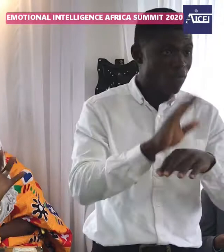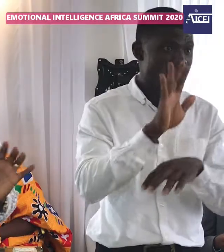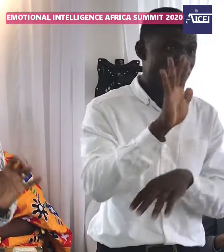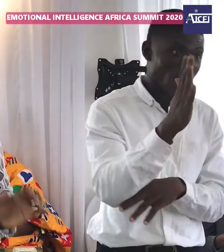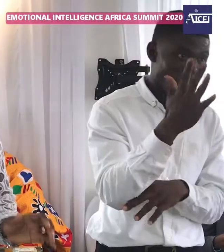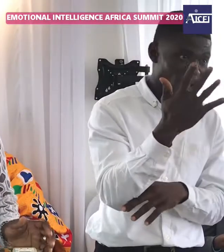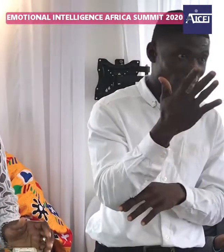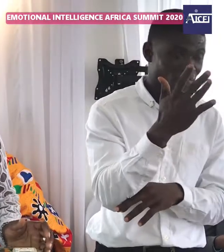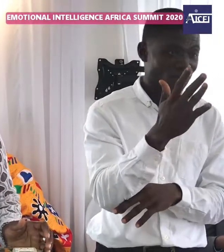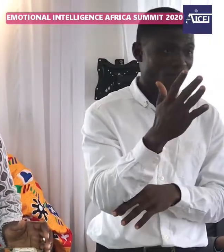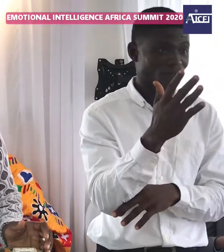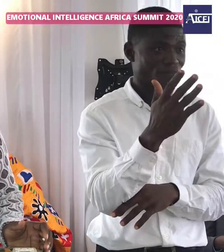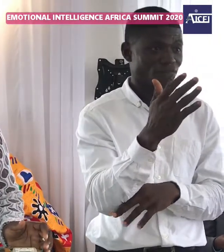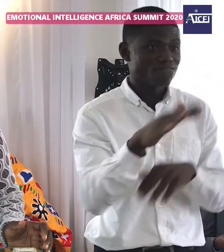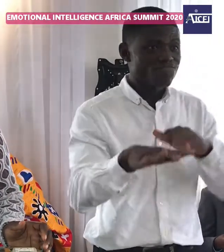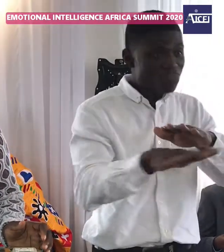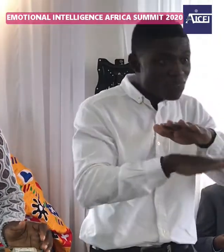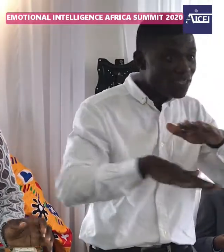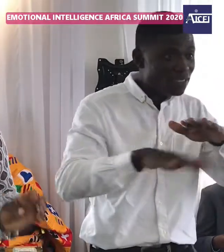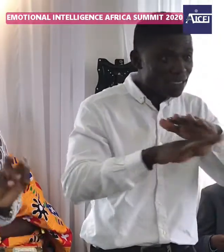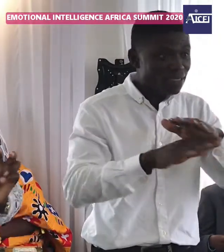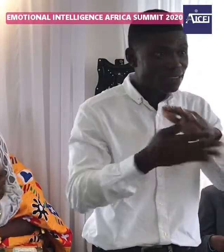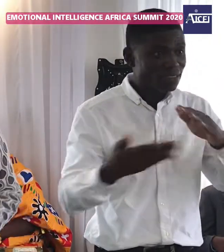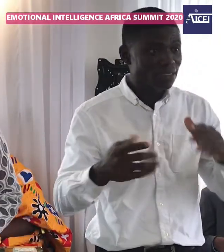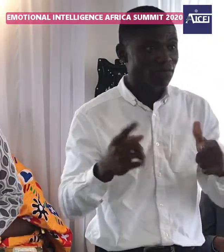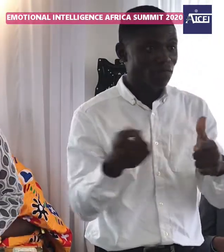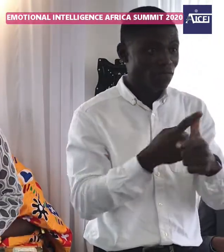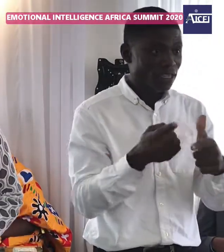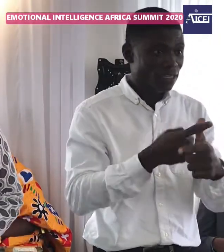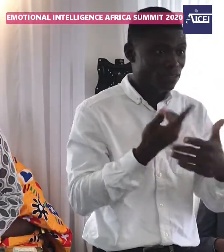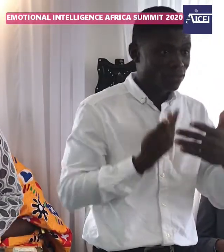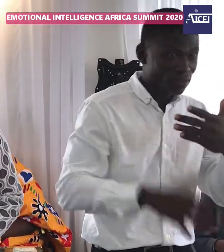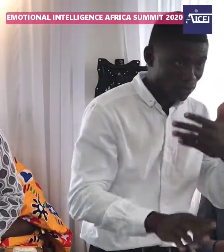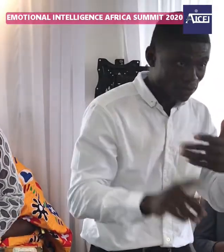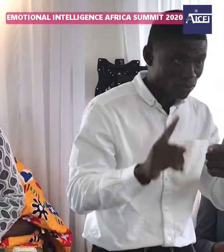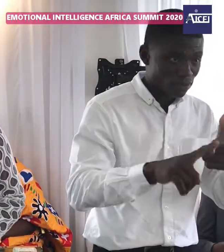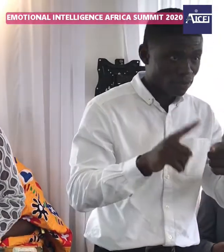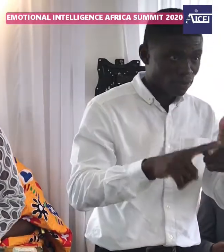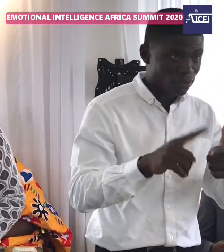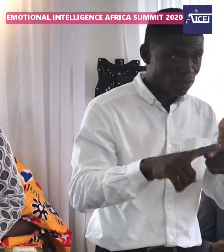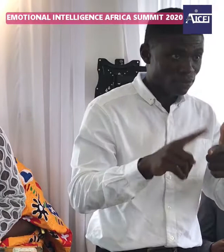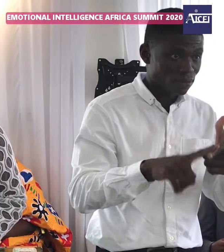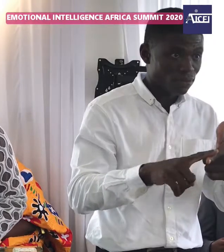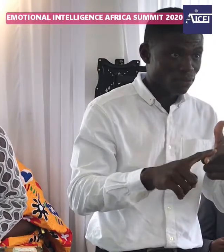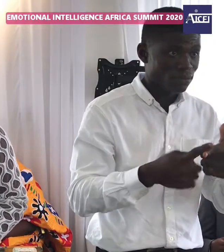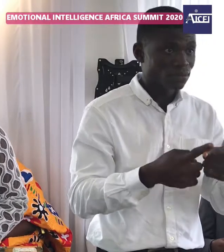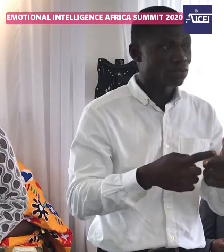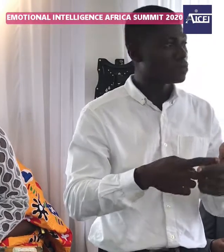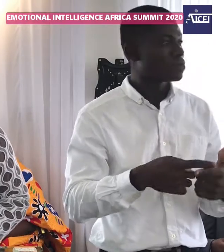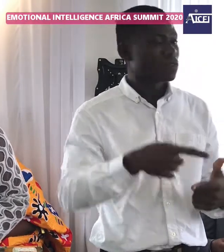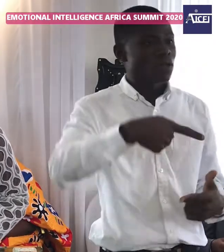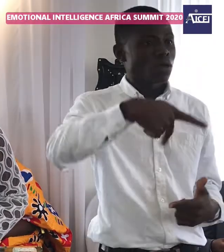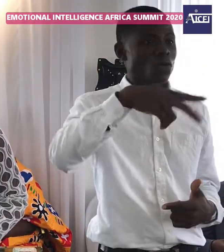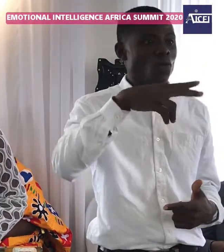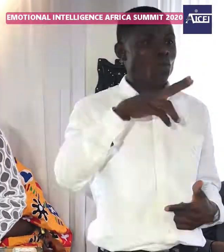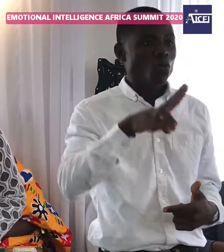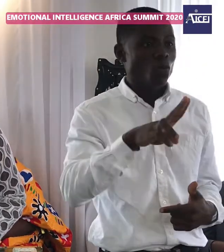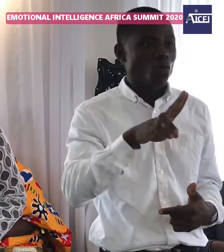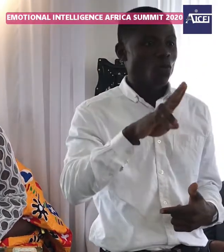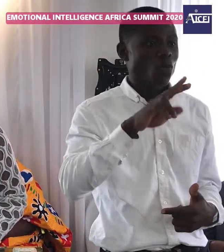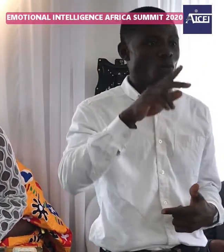basic cycles. The first one is birth. Second is puberty and adolescent